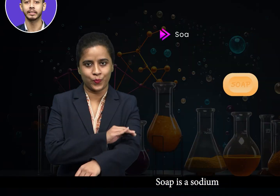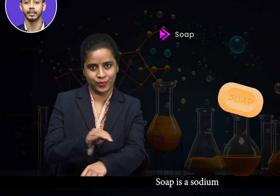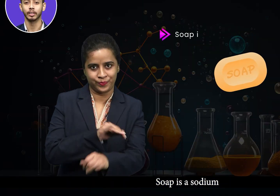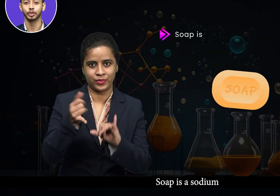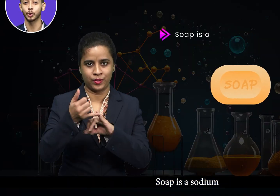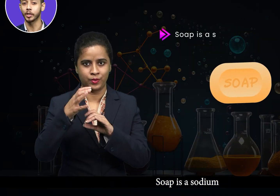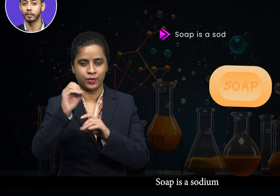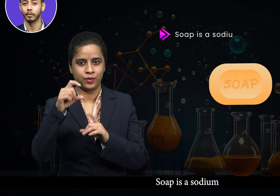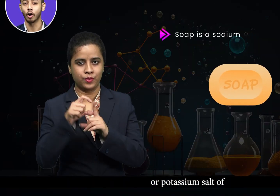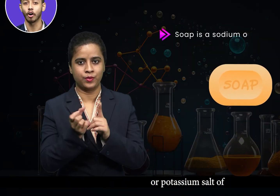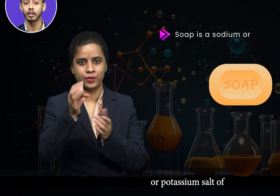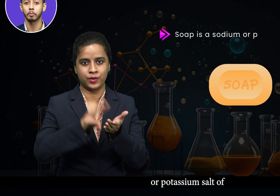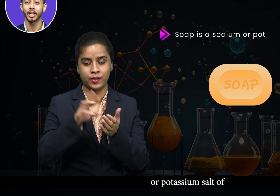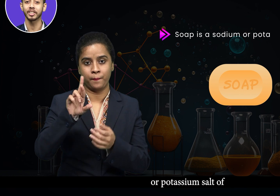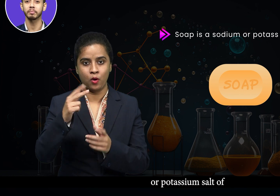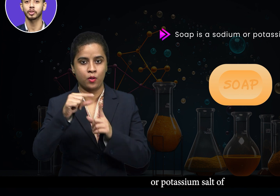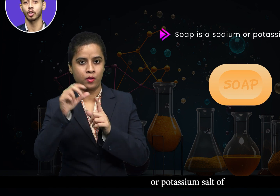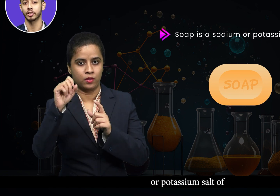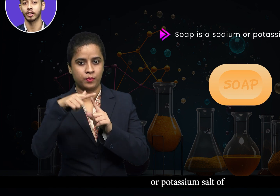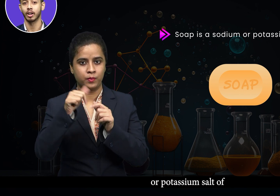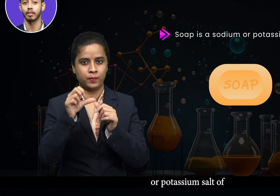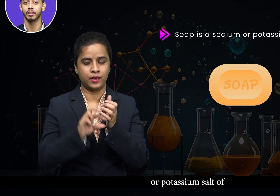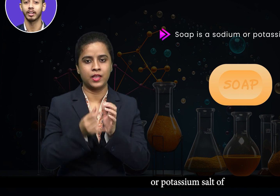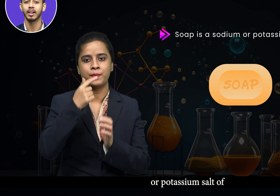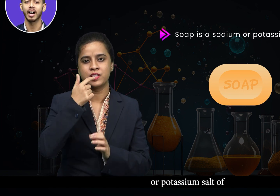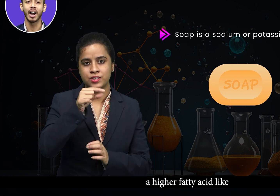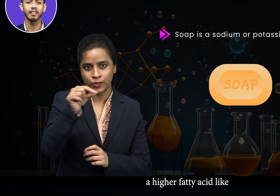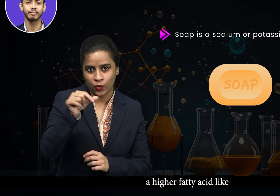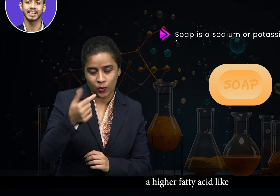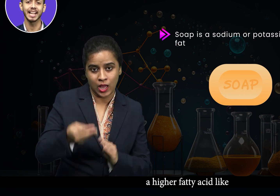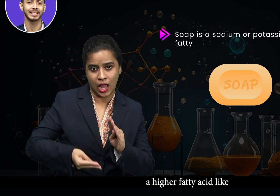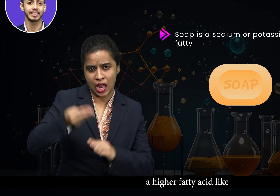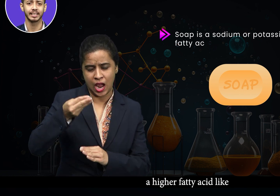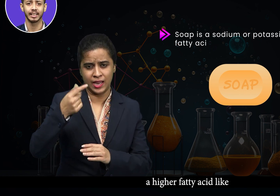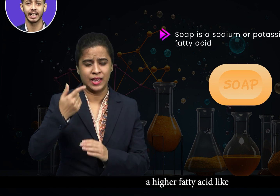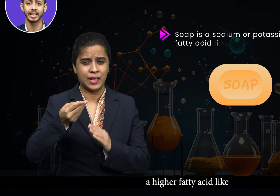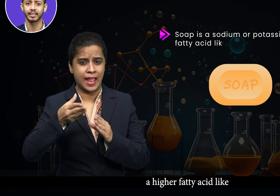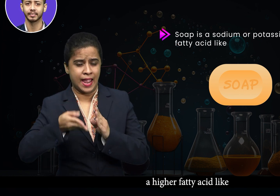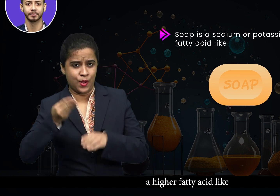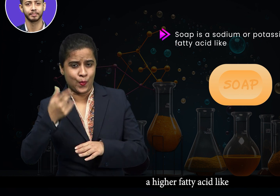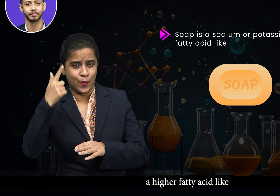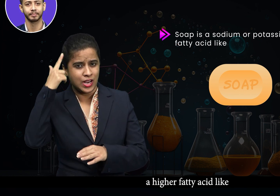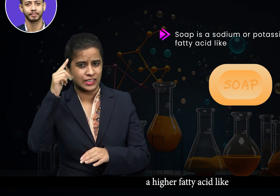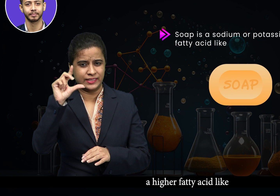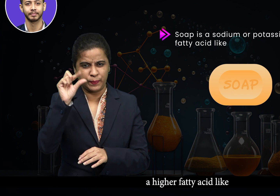Soap is a sodium or potassium salt of a higher fatty acid like